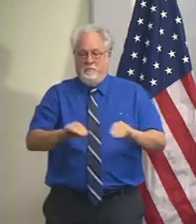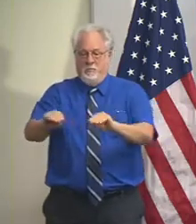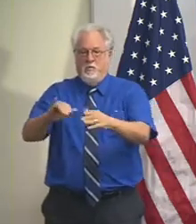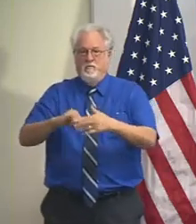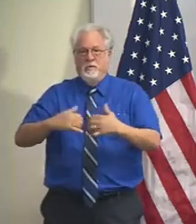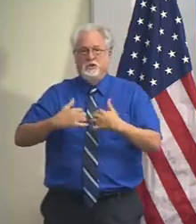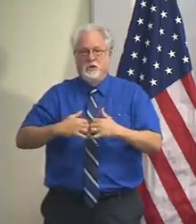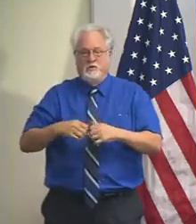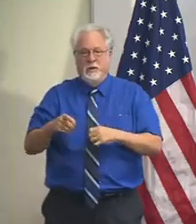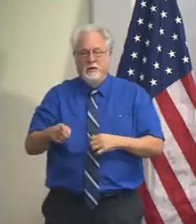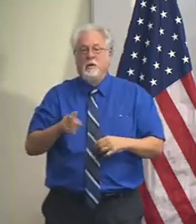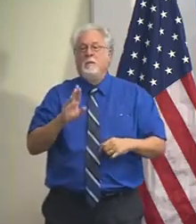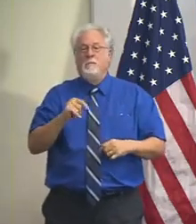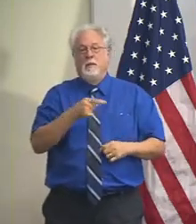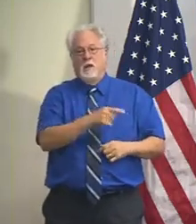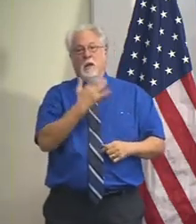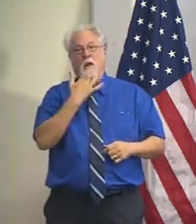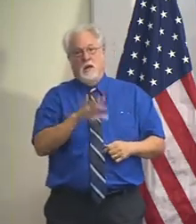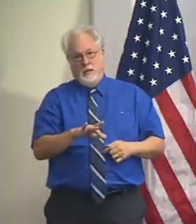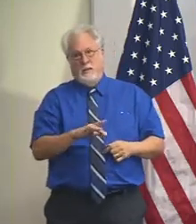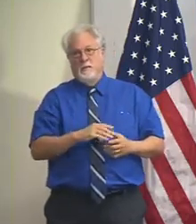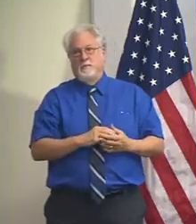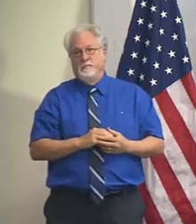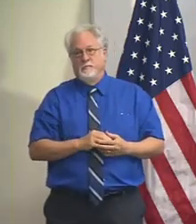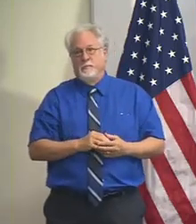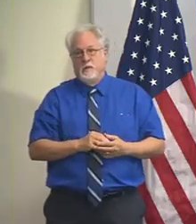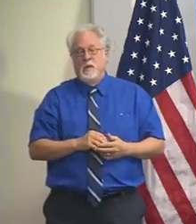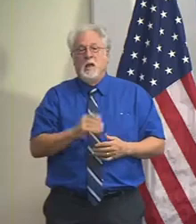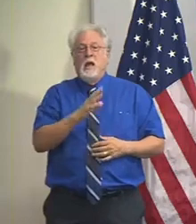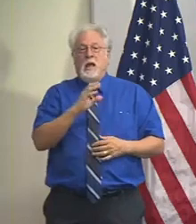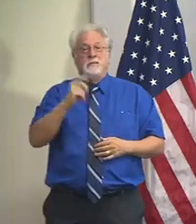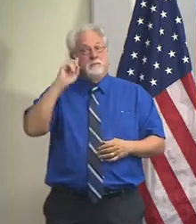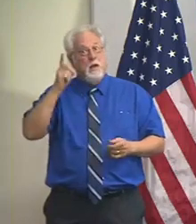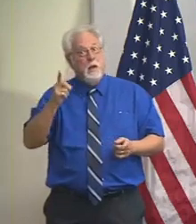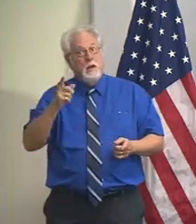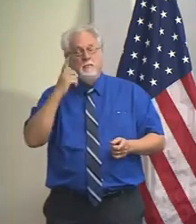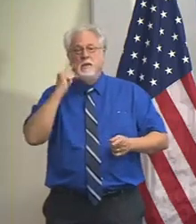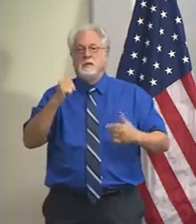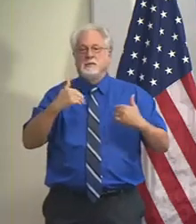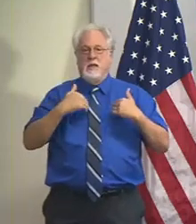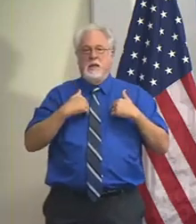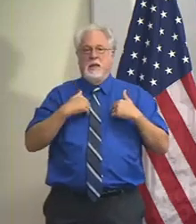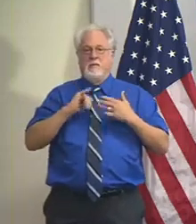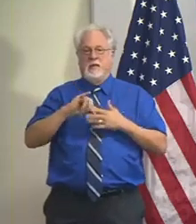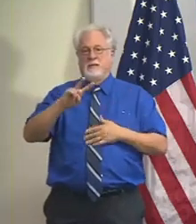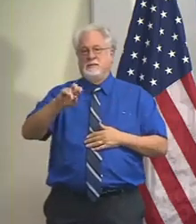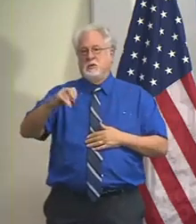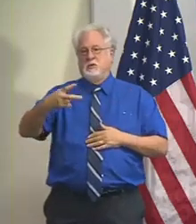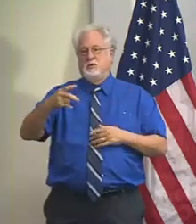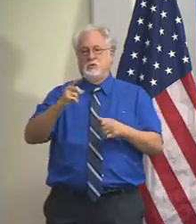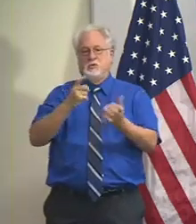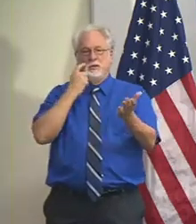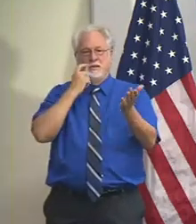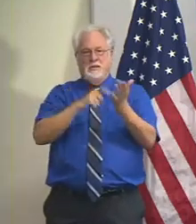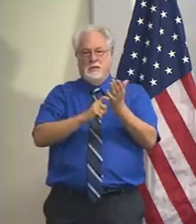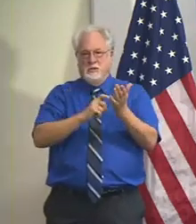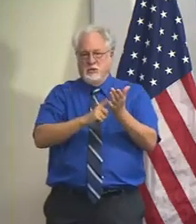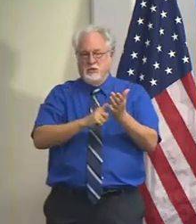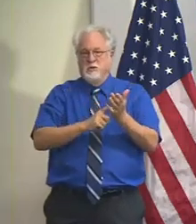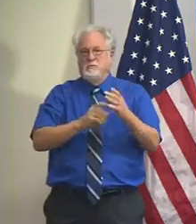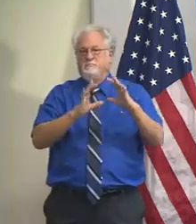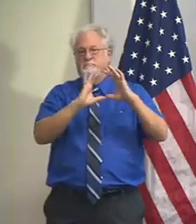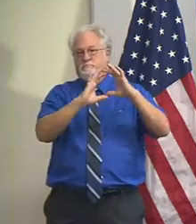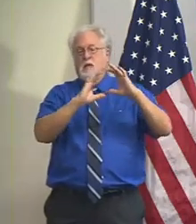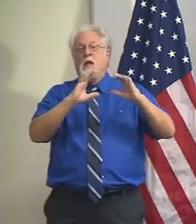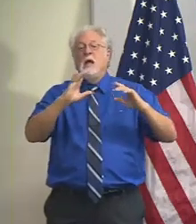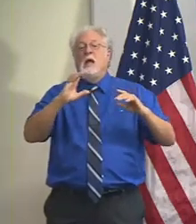generator. But they were the lucky ones, obviously, and smart, because they had that detector. But if